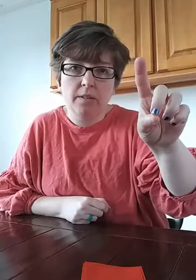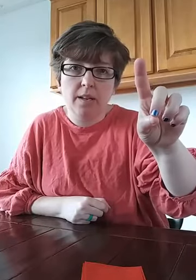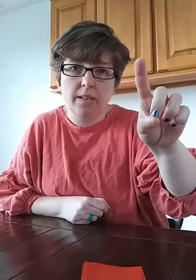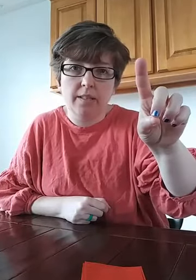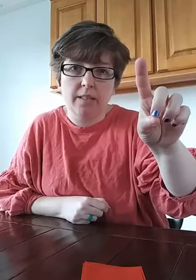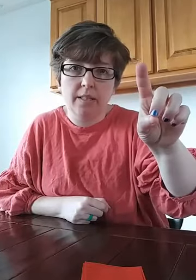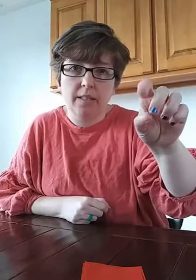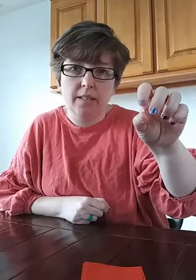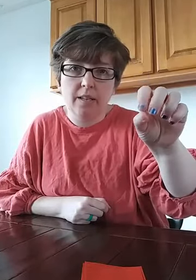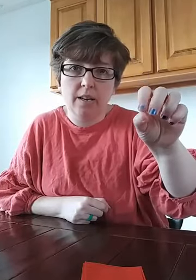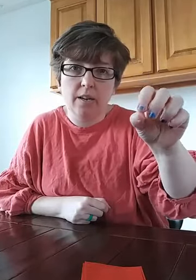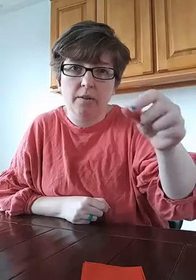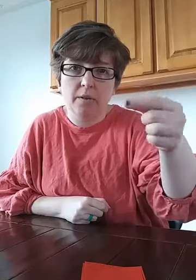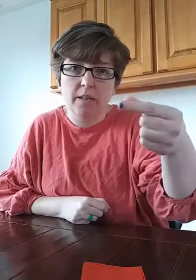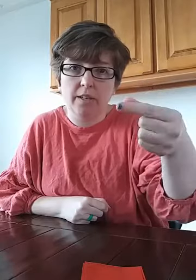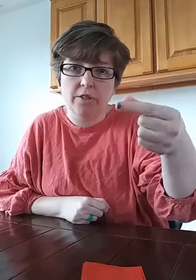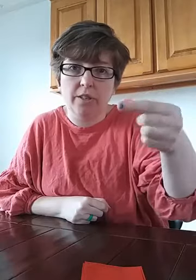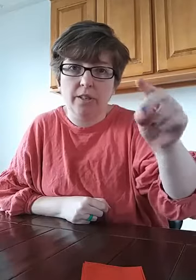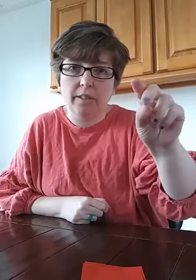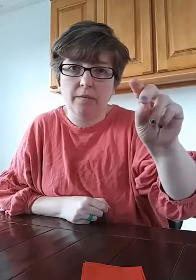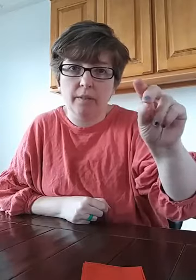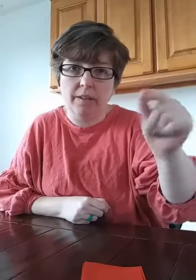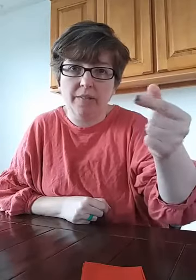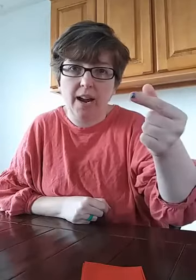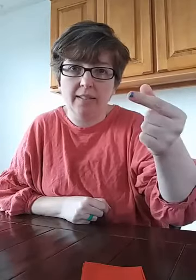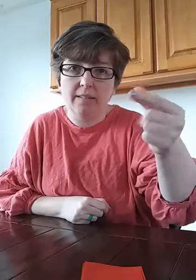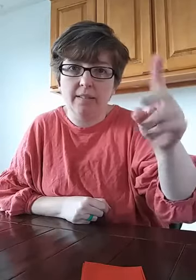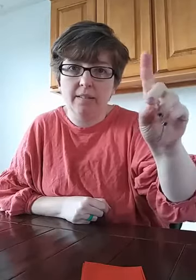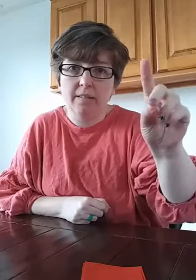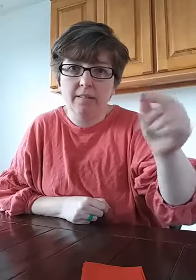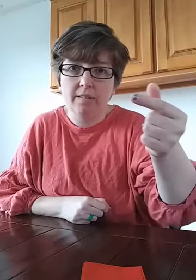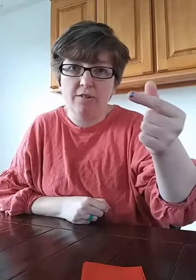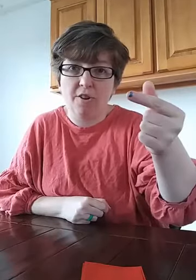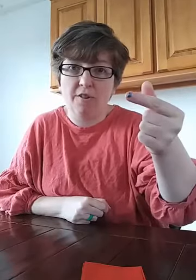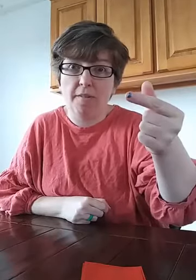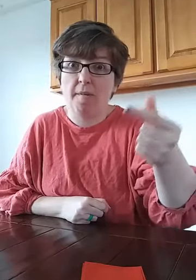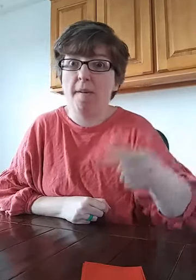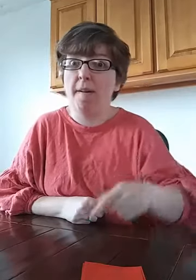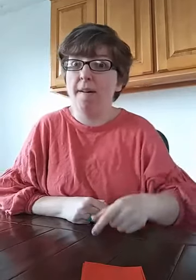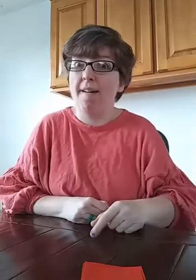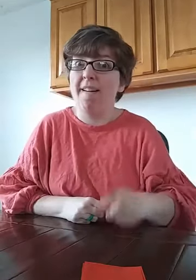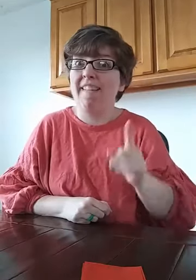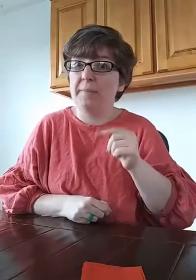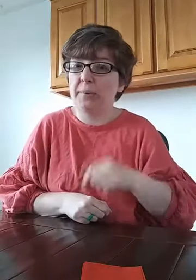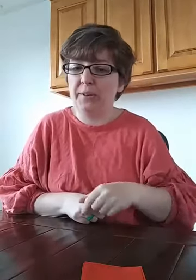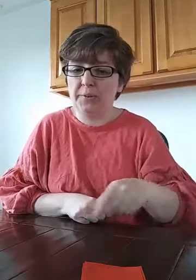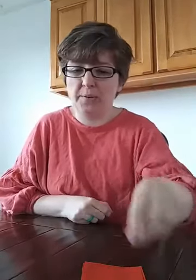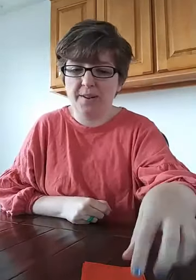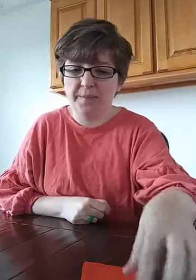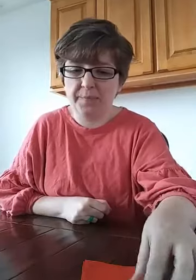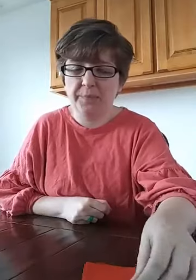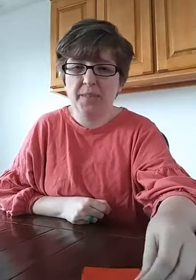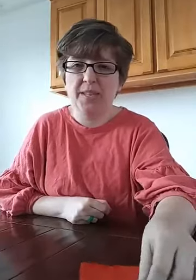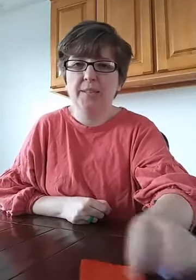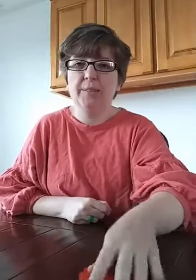sign D oh and G really fast dog dog